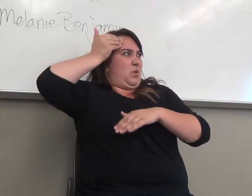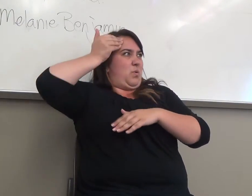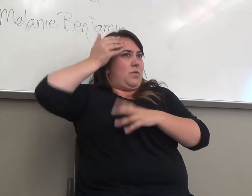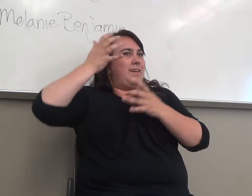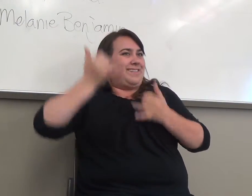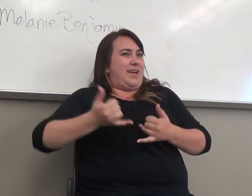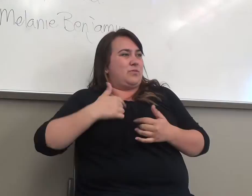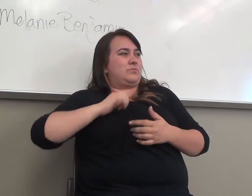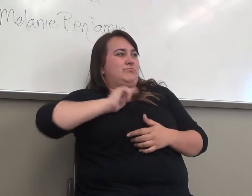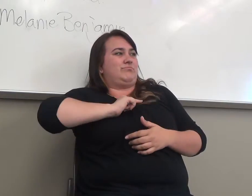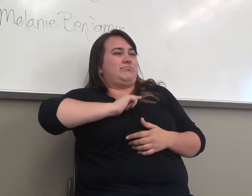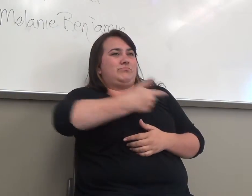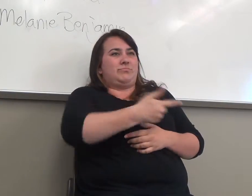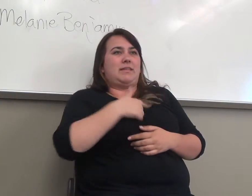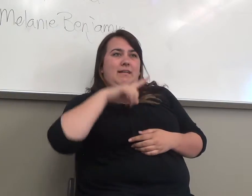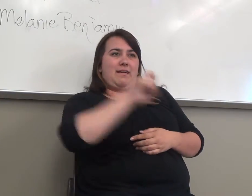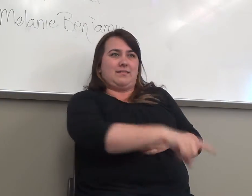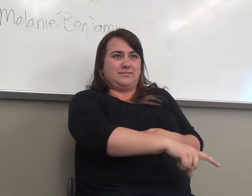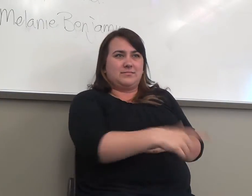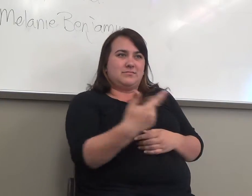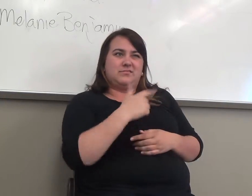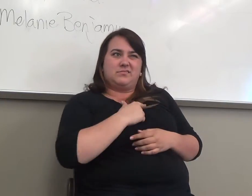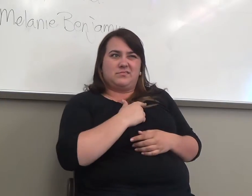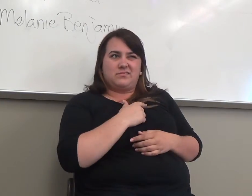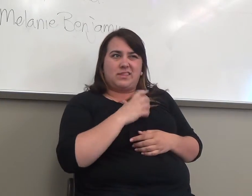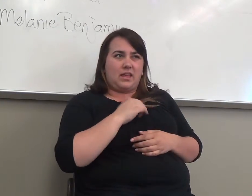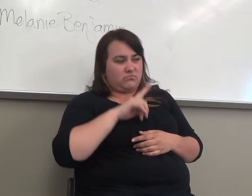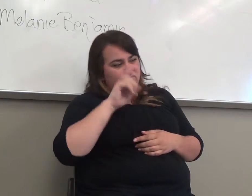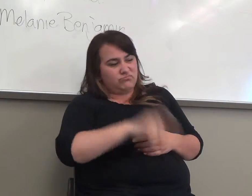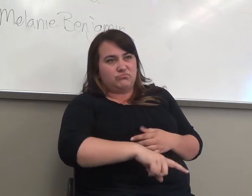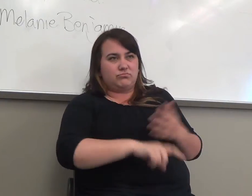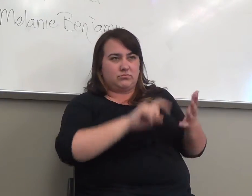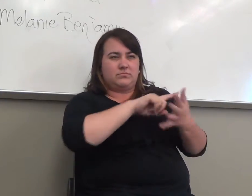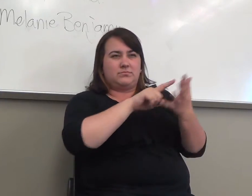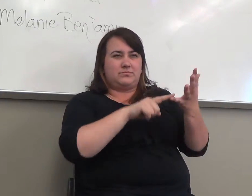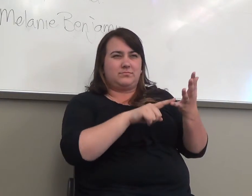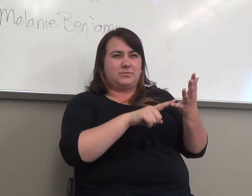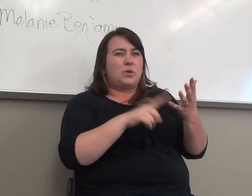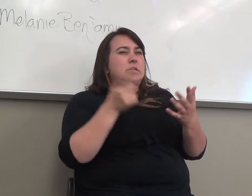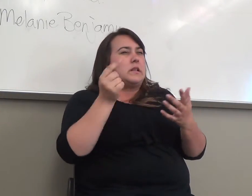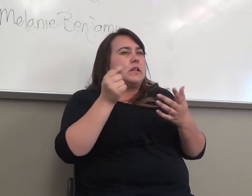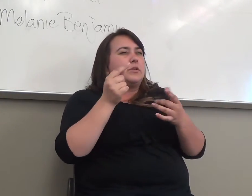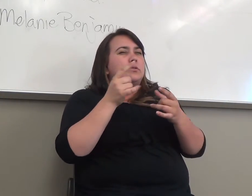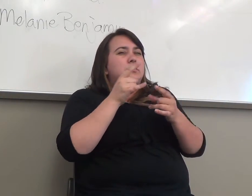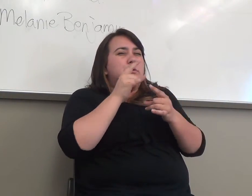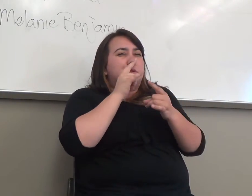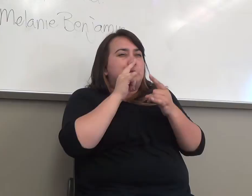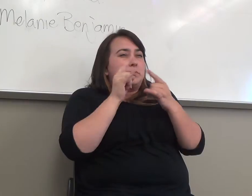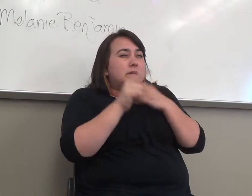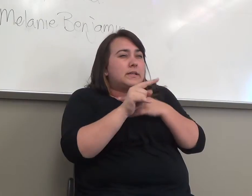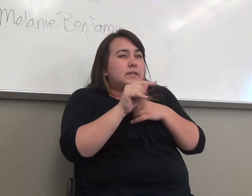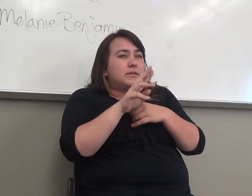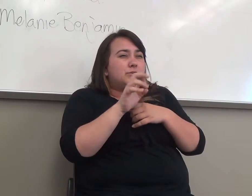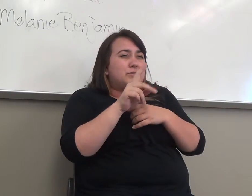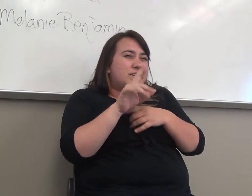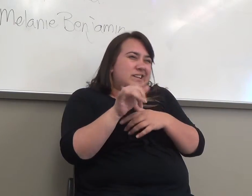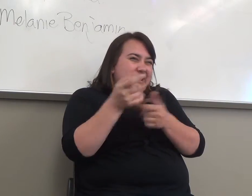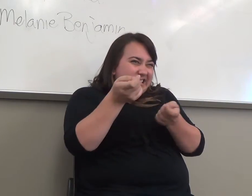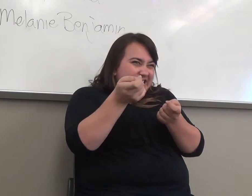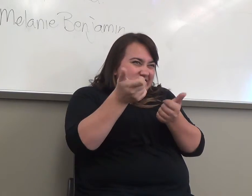Okay? So this is a little bit tricky. I would like you to think in terms of having your topic